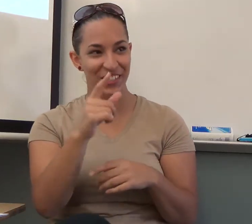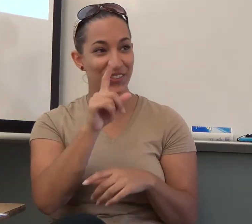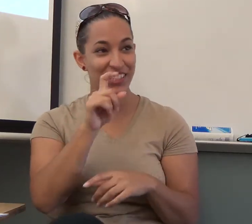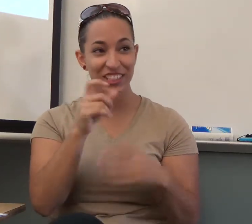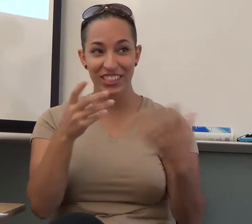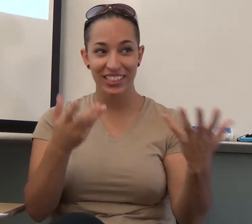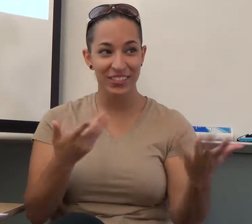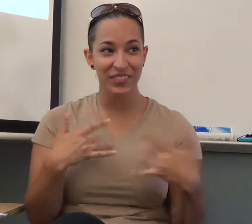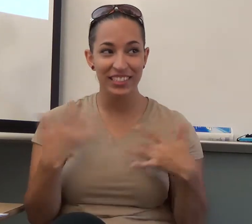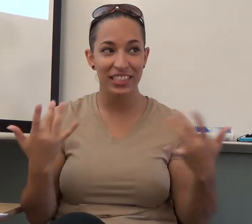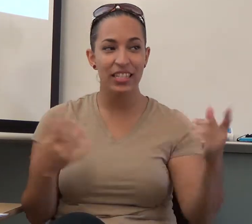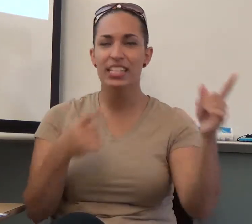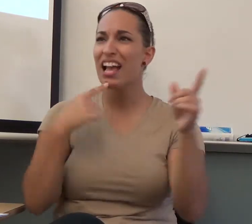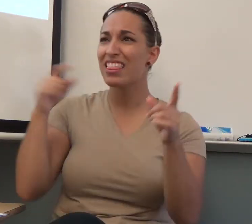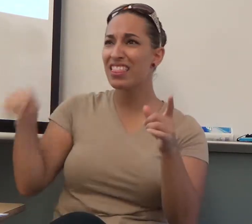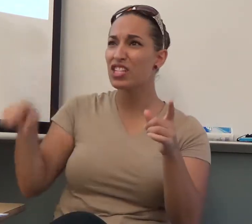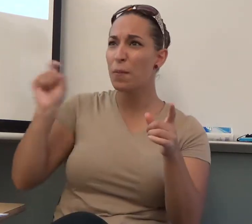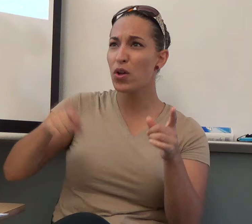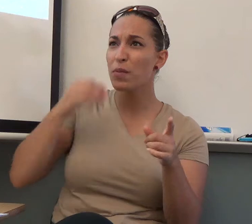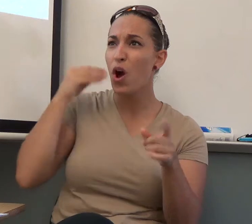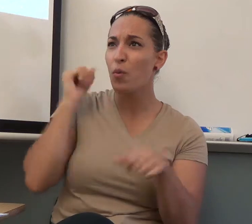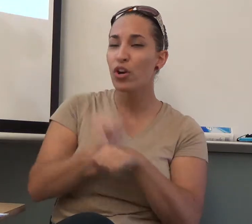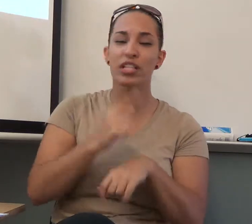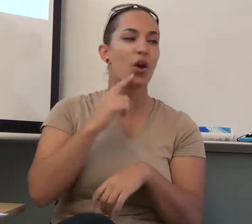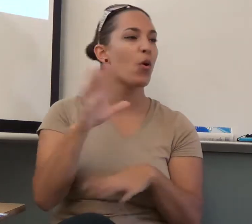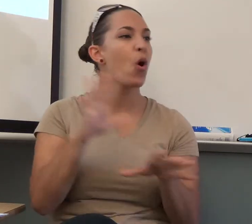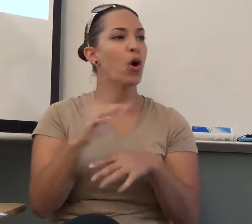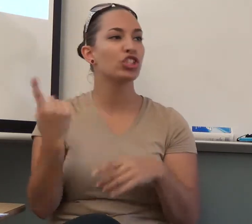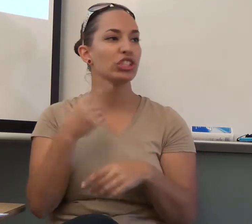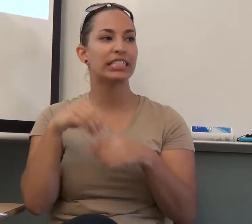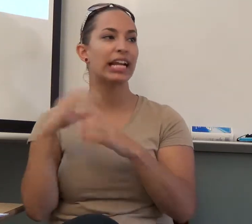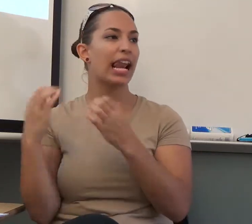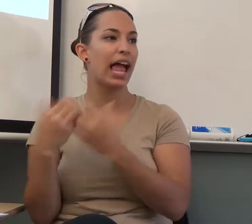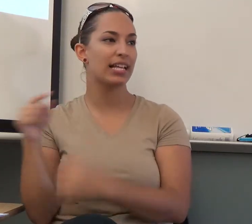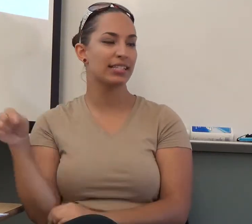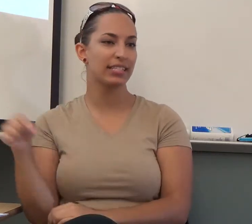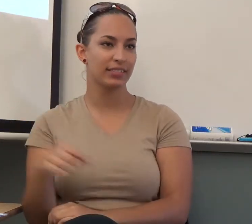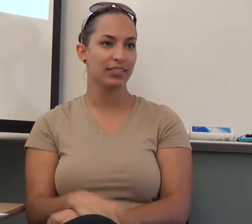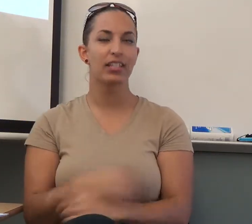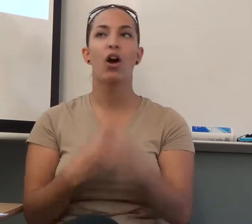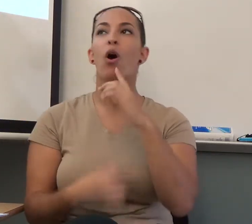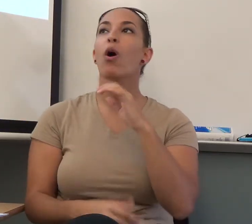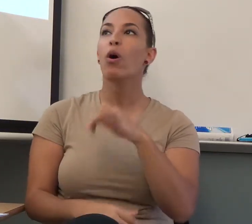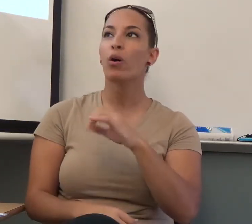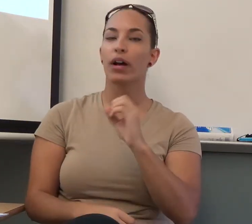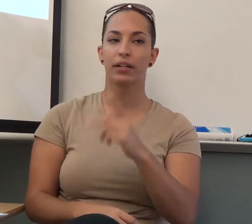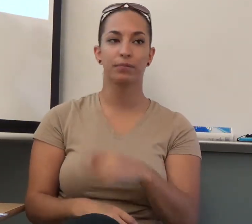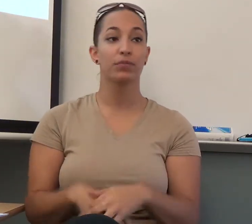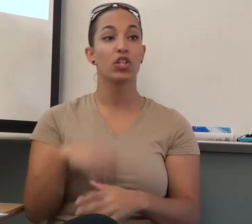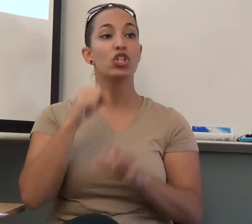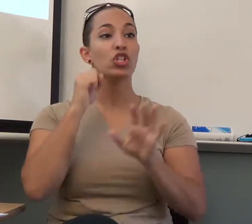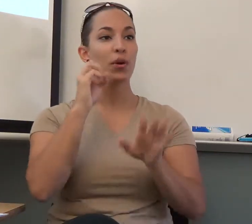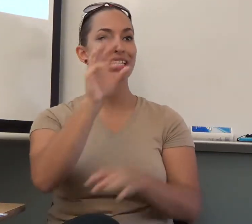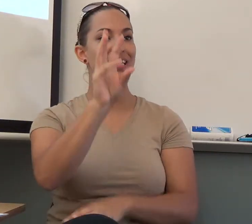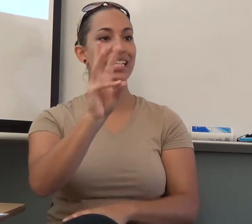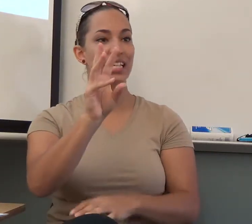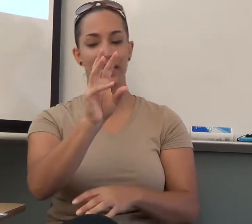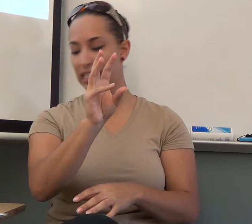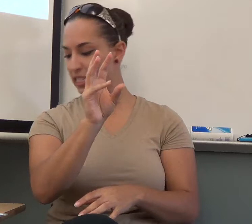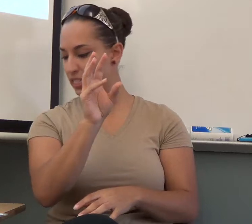as homework? No, it was not. We just did it in class, sir. Okay. So the word is before. Let's see.